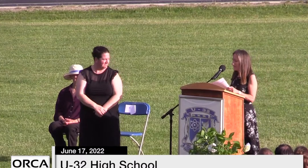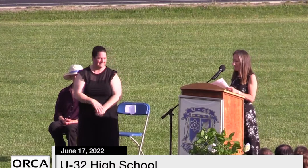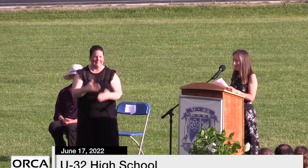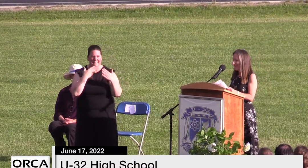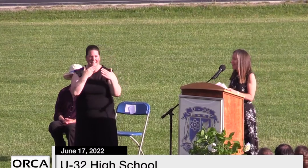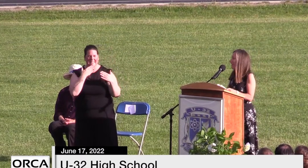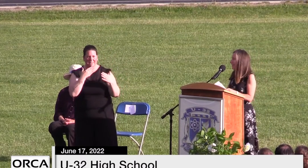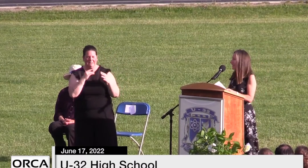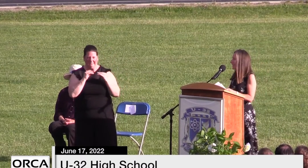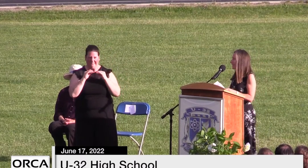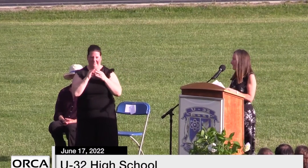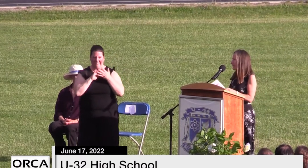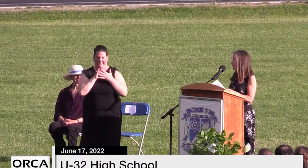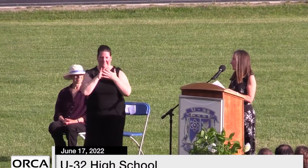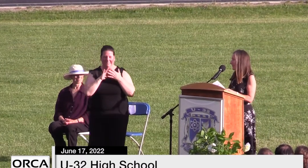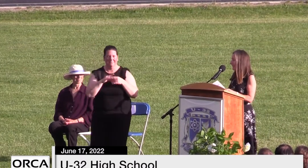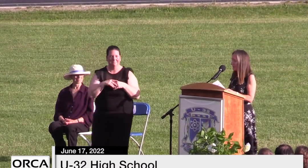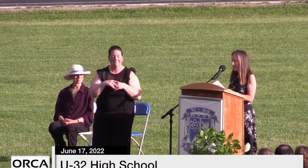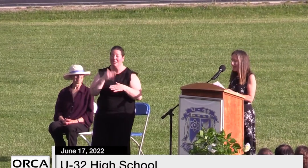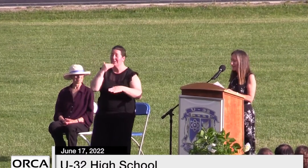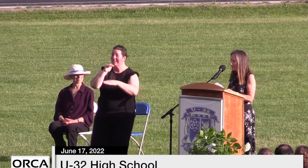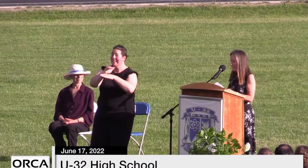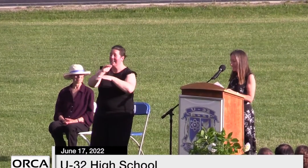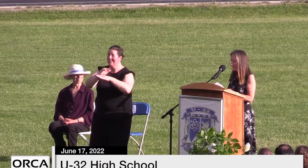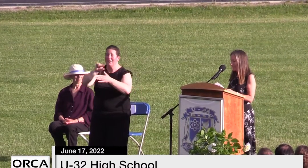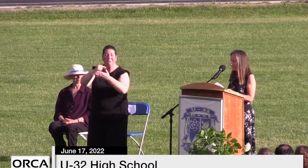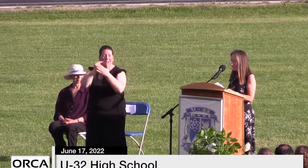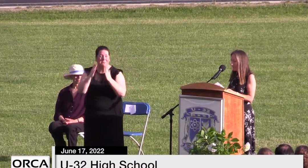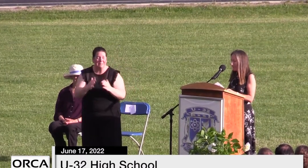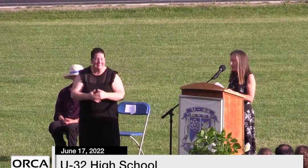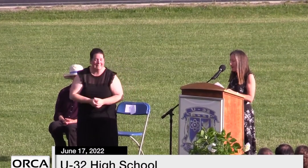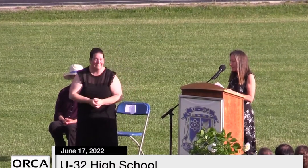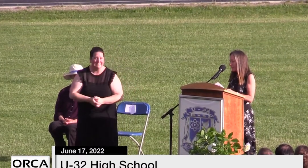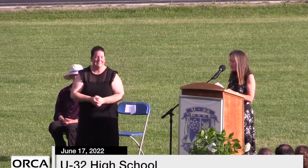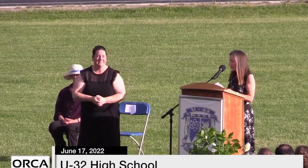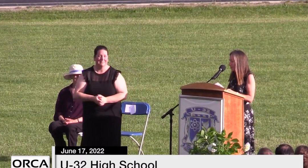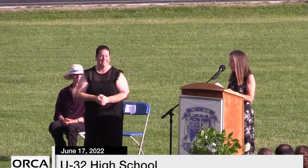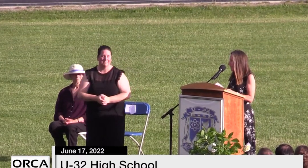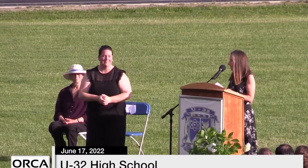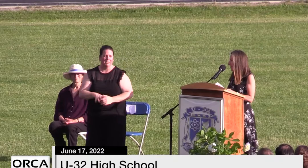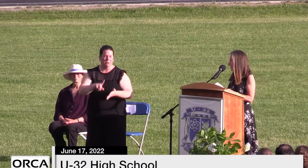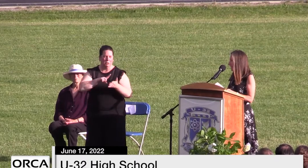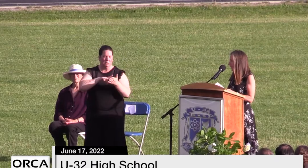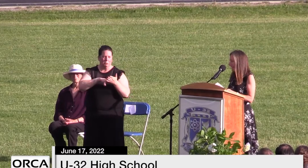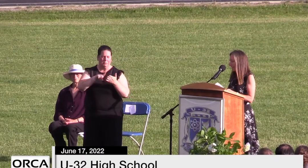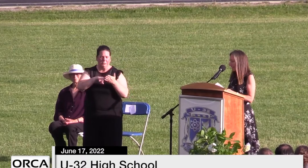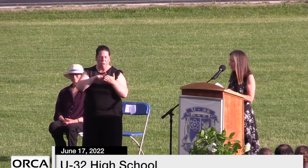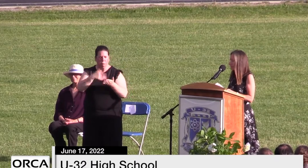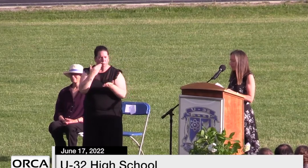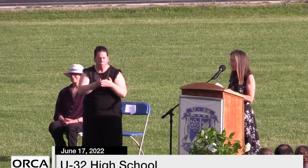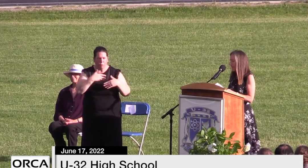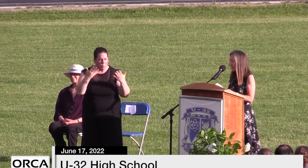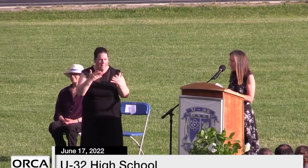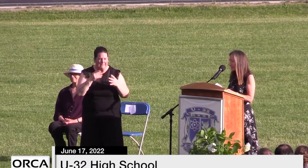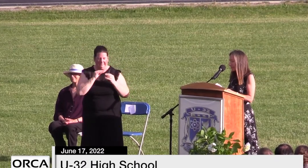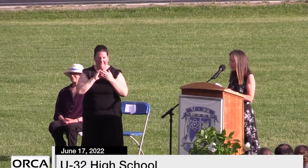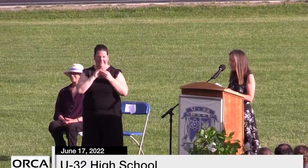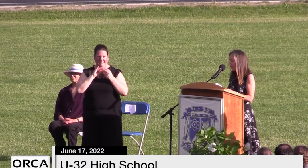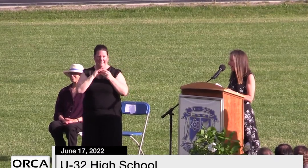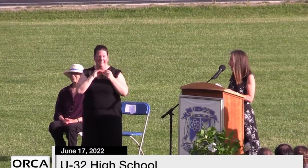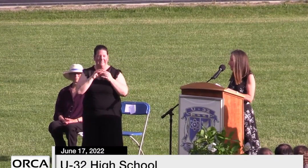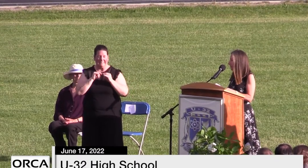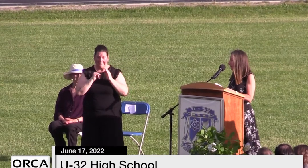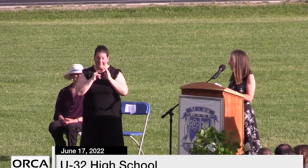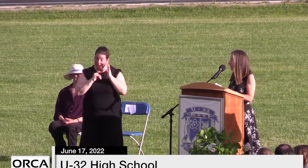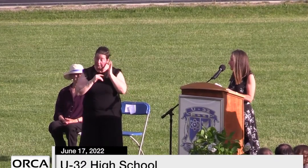Thank you. Good evening, U32 graduates. Research clearly indicates that